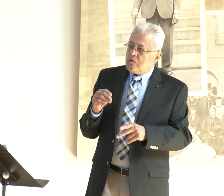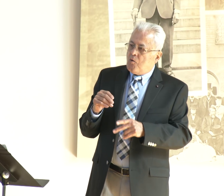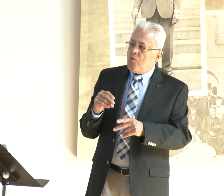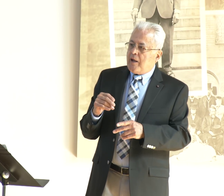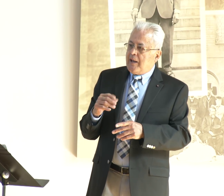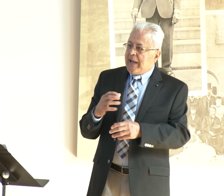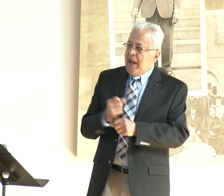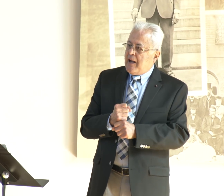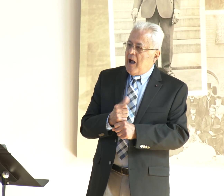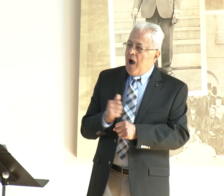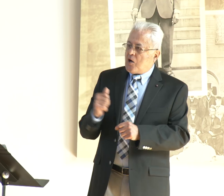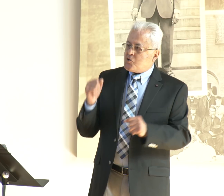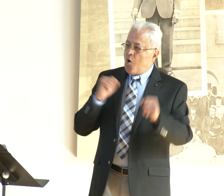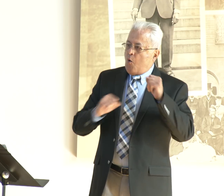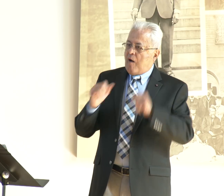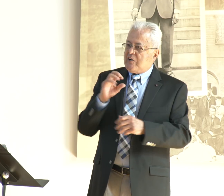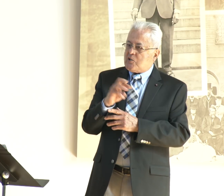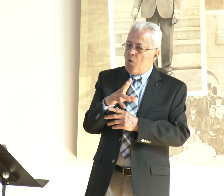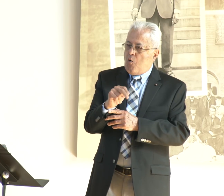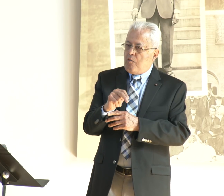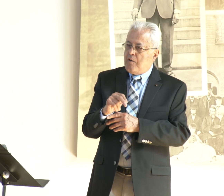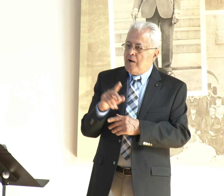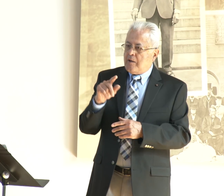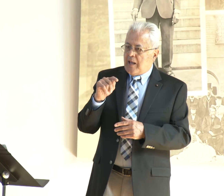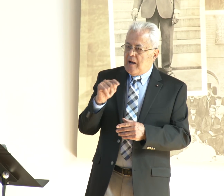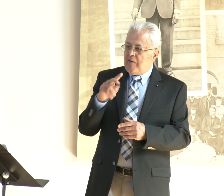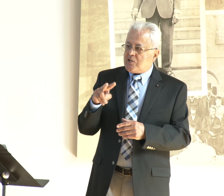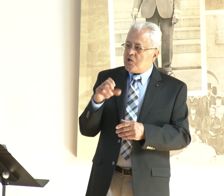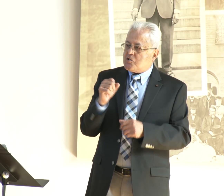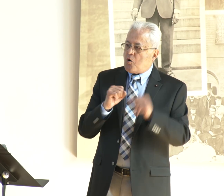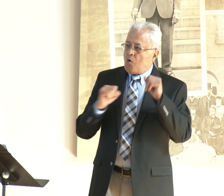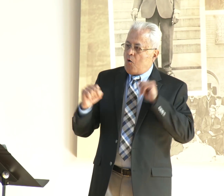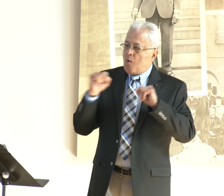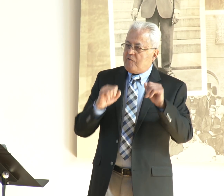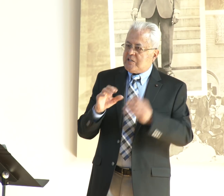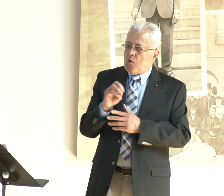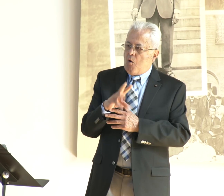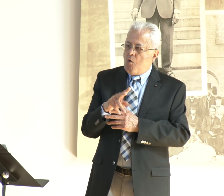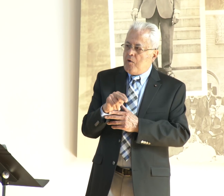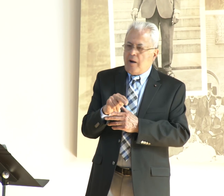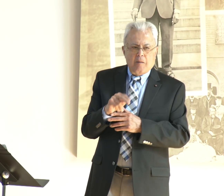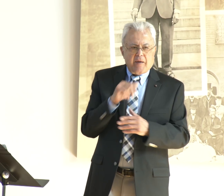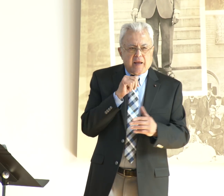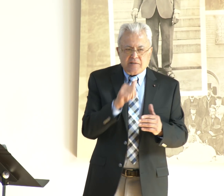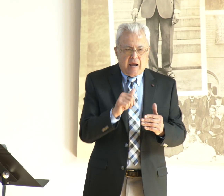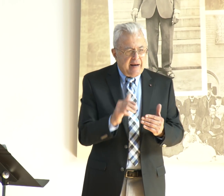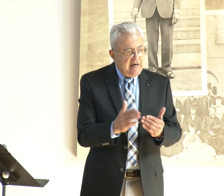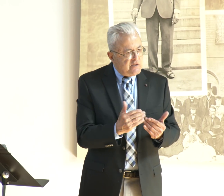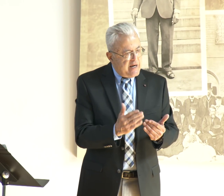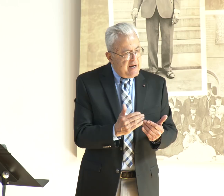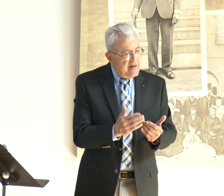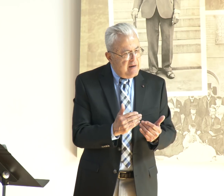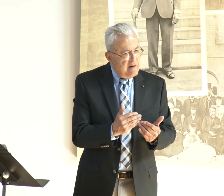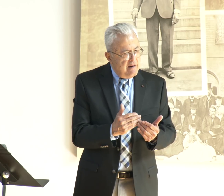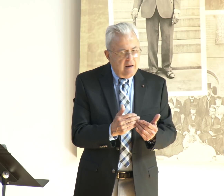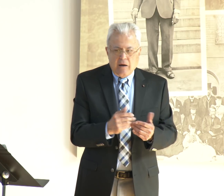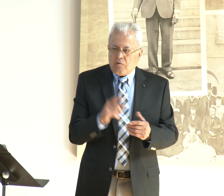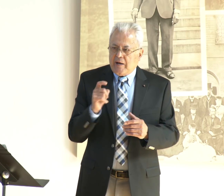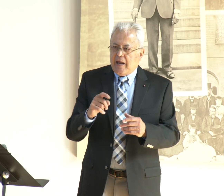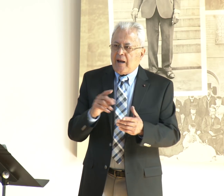and he became the first deaf person to get a show of his own, a television show of his own, which was